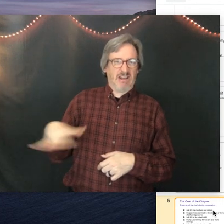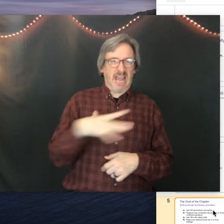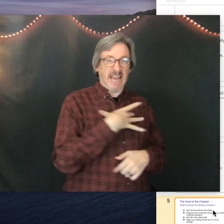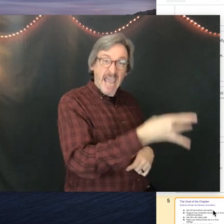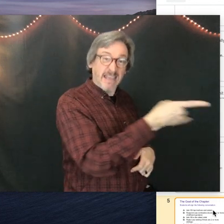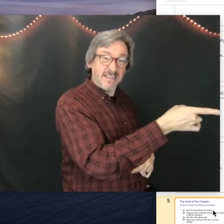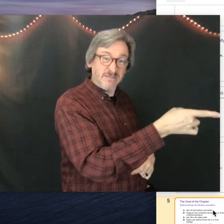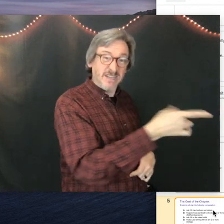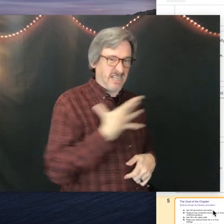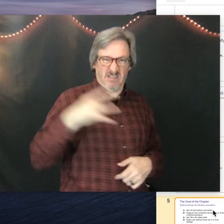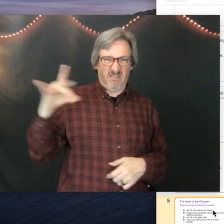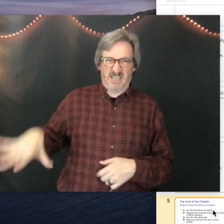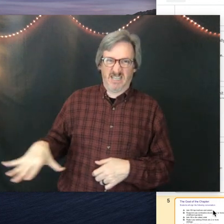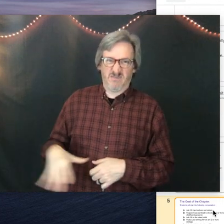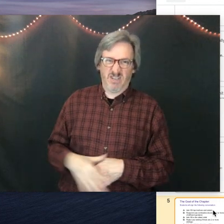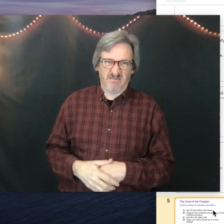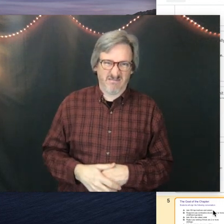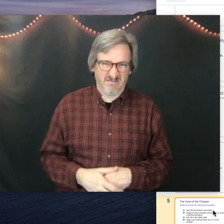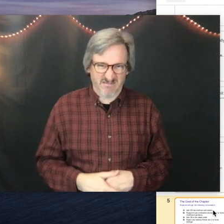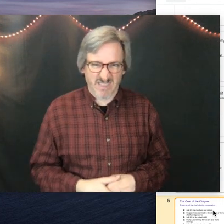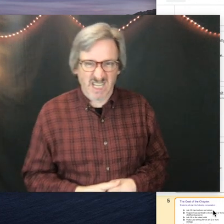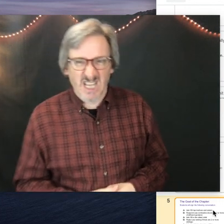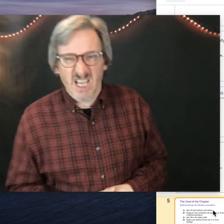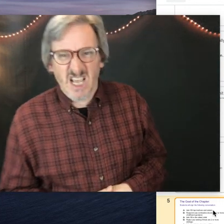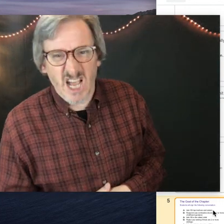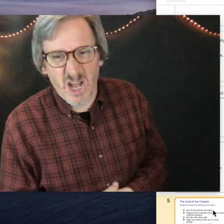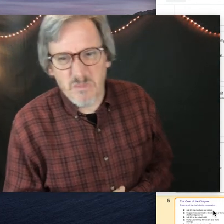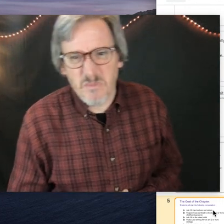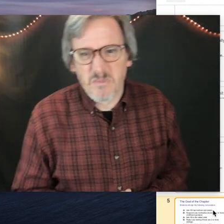like, right? I like this one, I don't like this one.